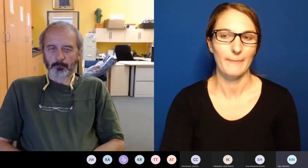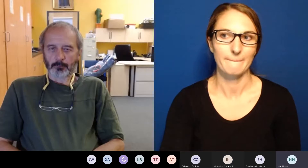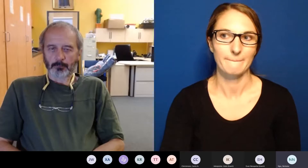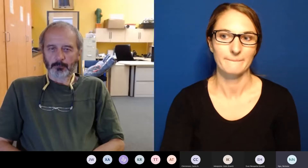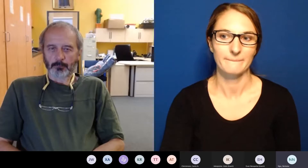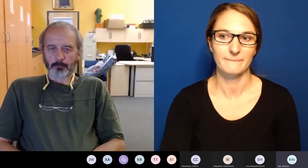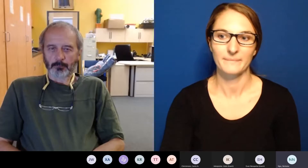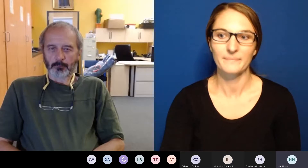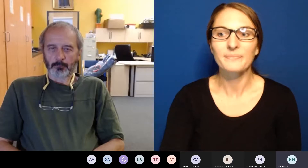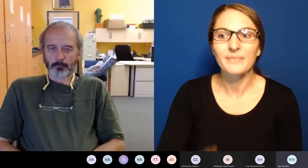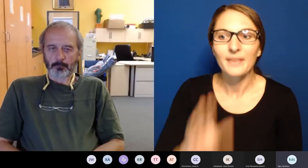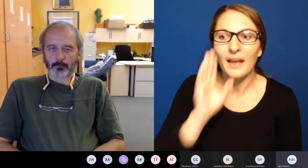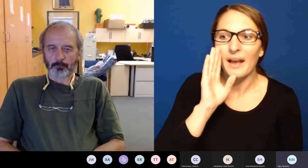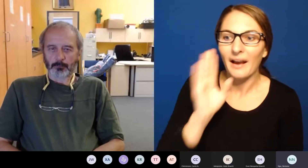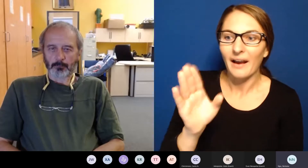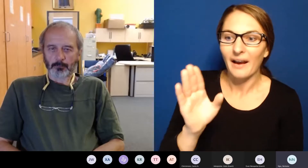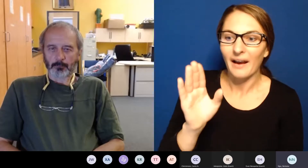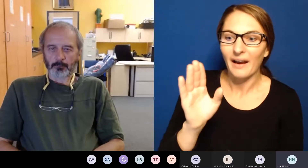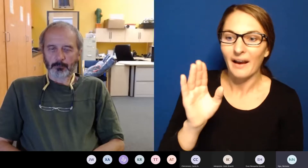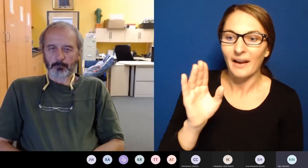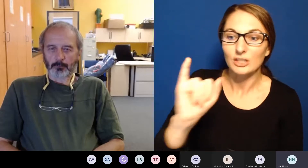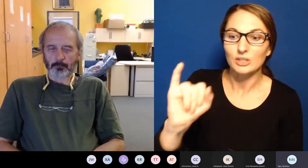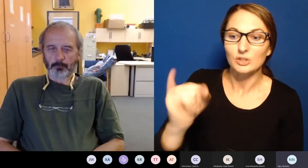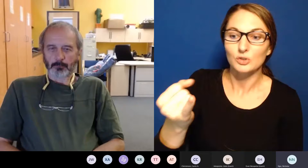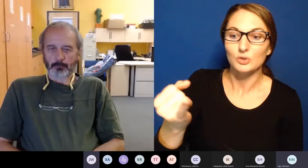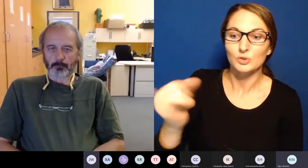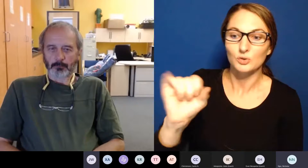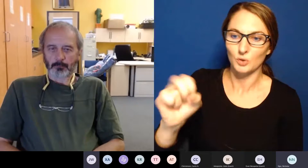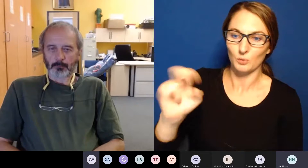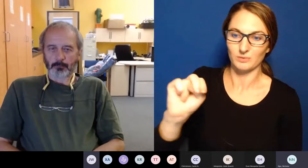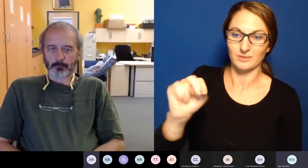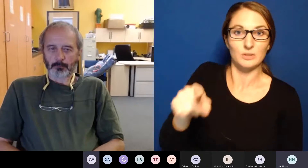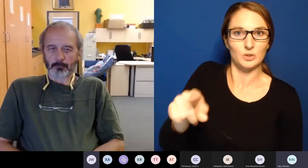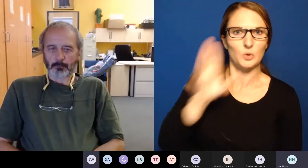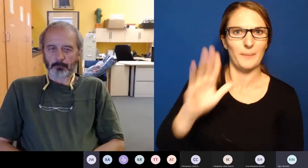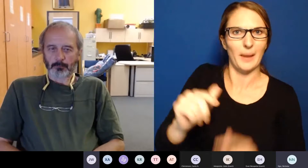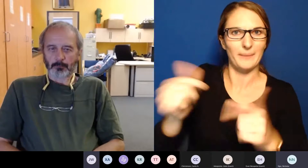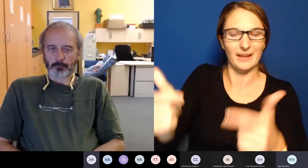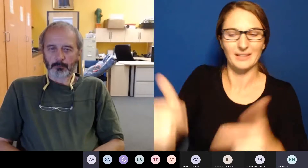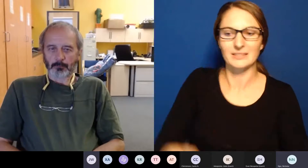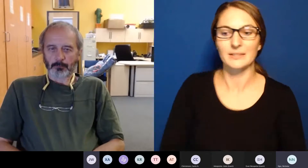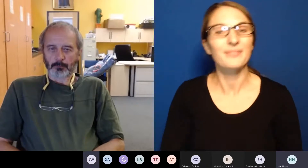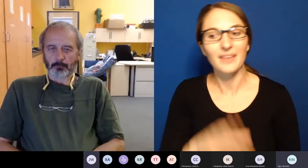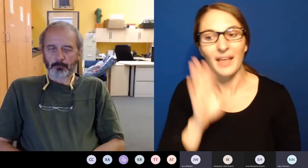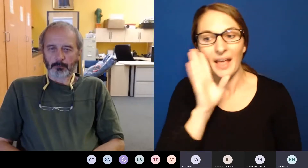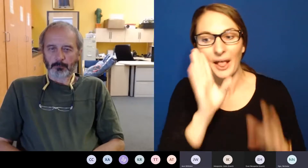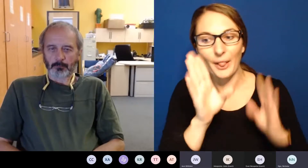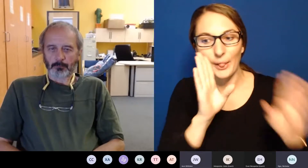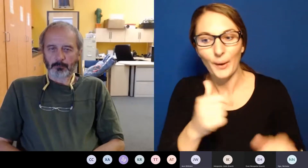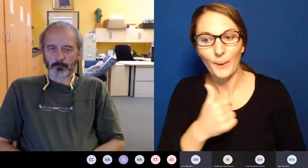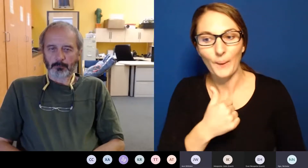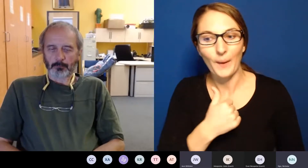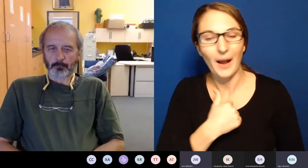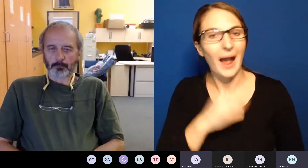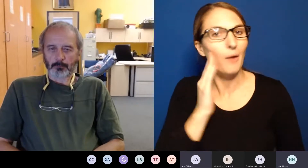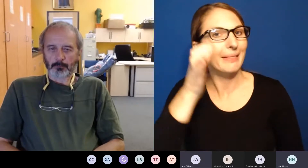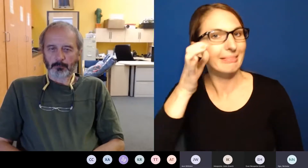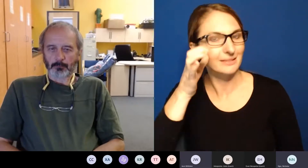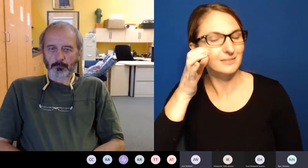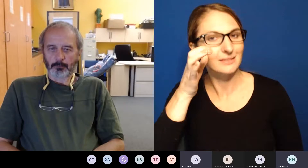Hi, Joan. We're doing introductions, and you are next up on the list. Okay. Hi. I will be